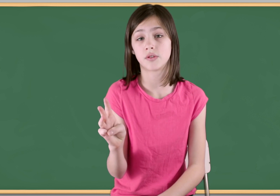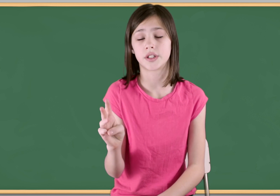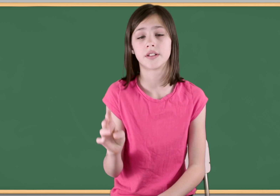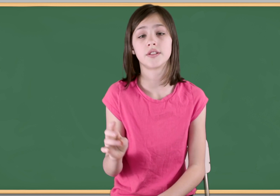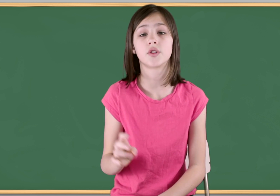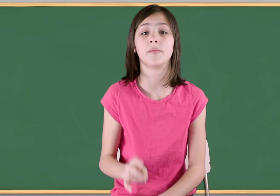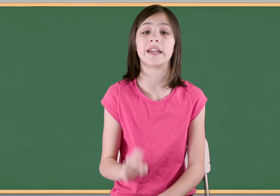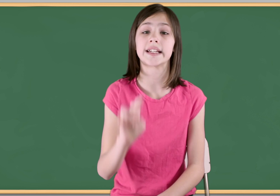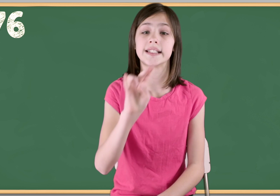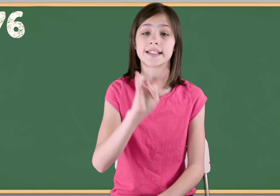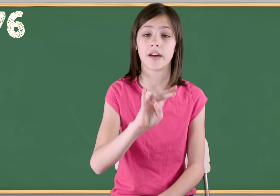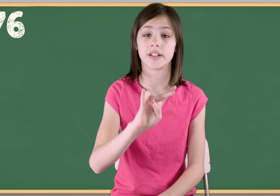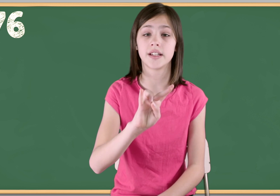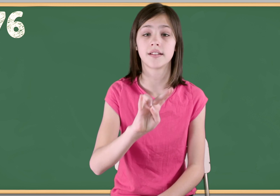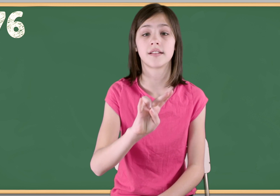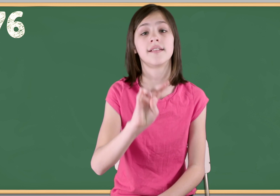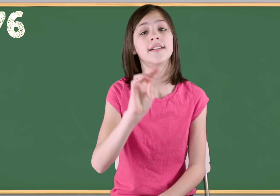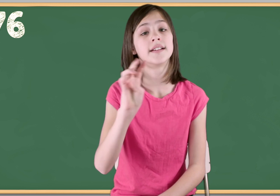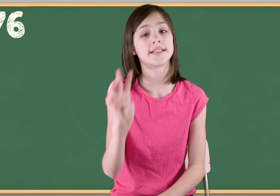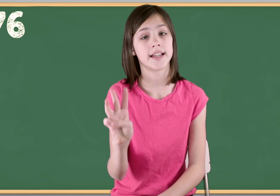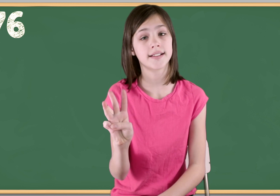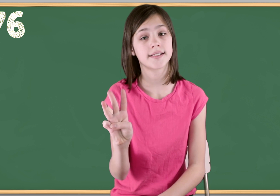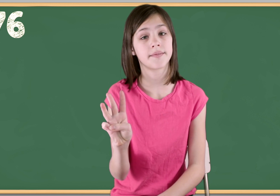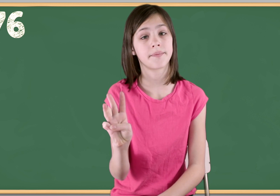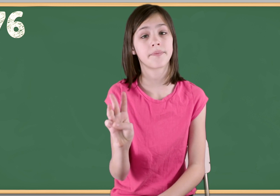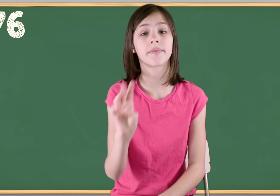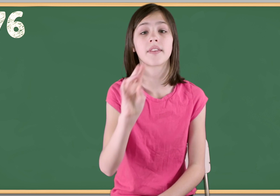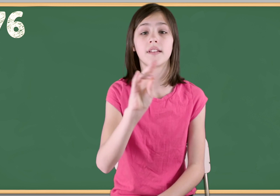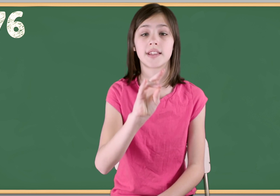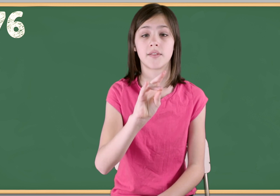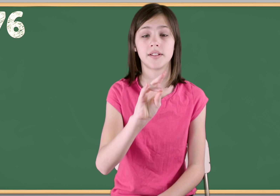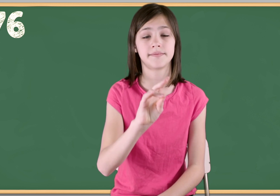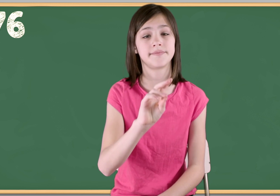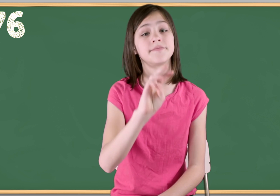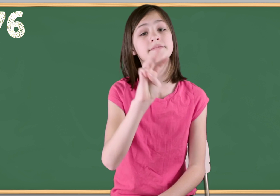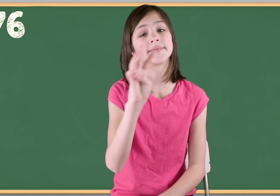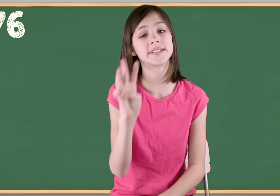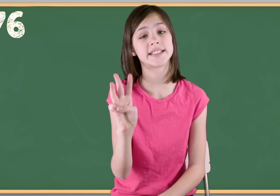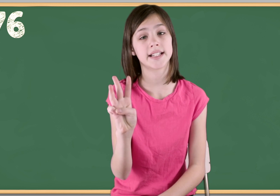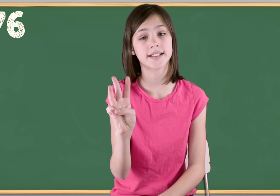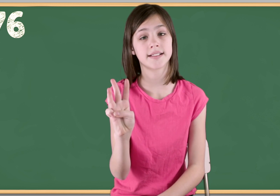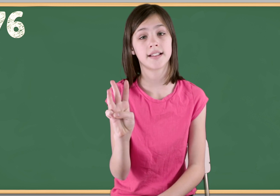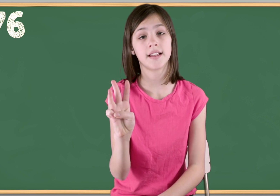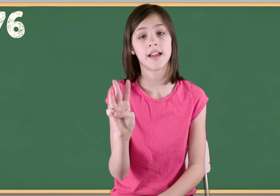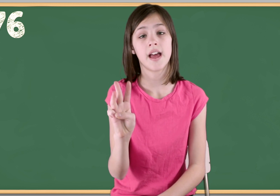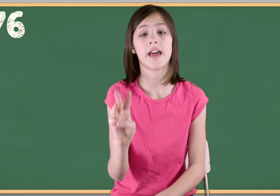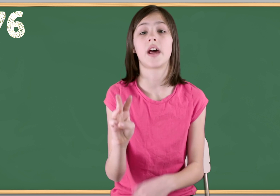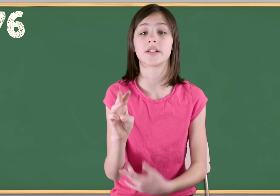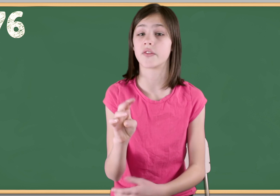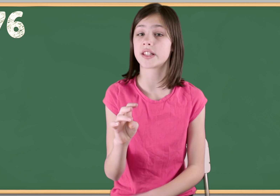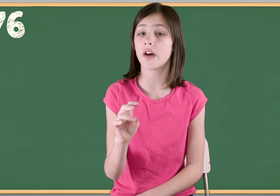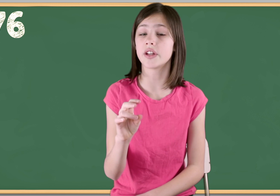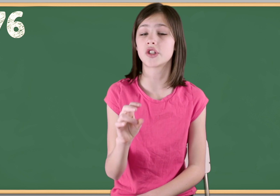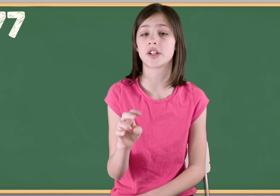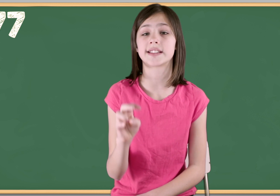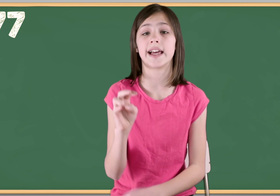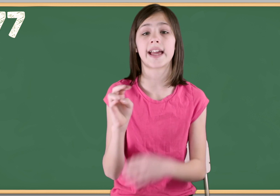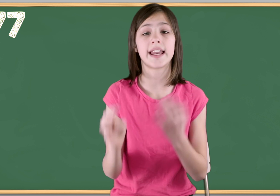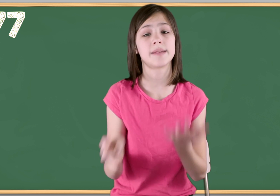shoulder. So it'll be 76, 7, 6, and now 7, 7, just like any